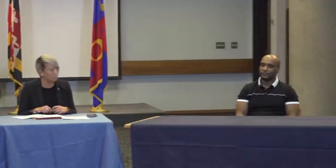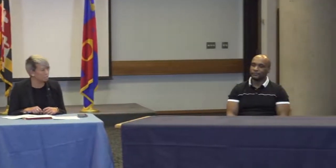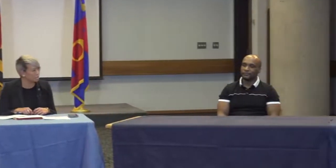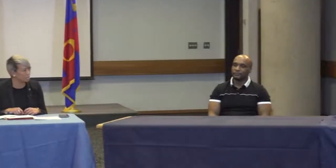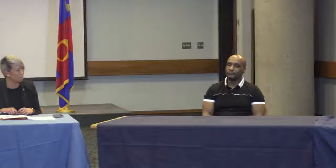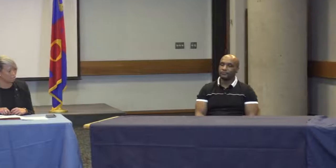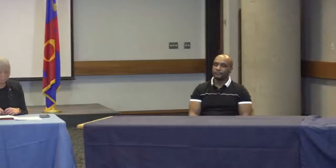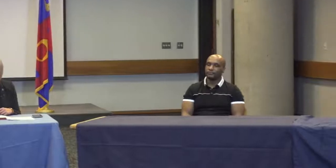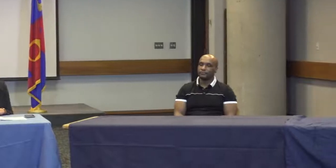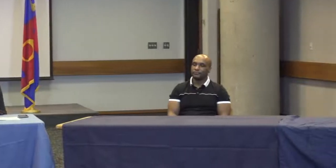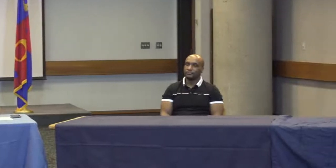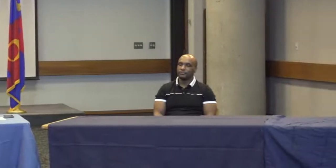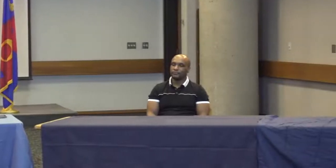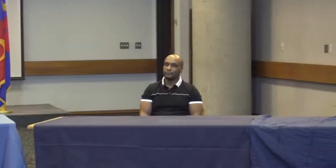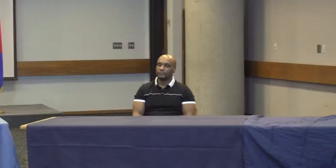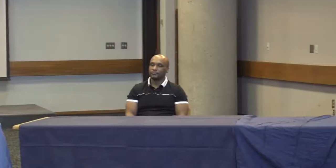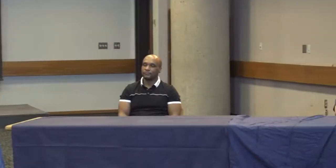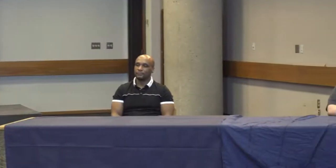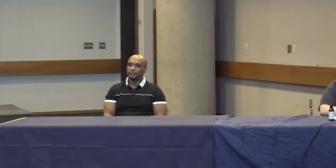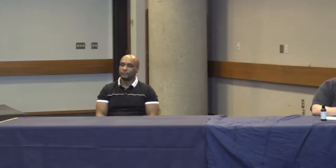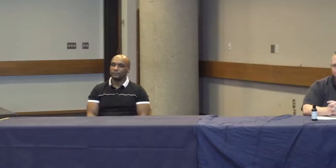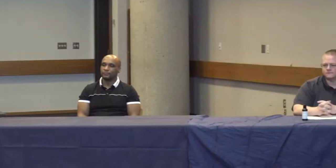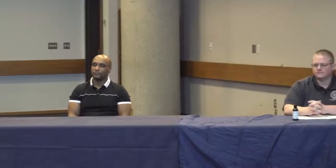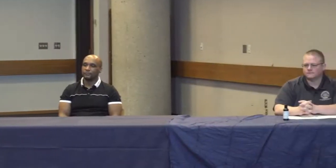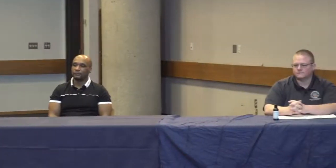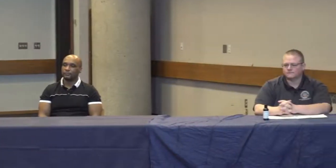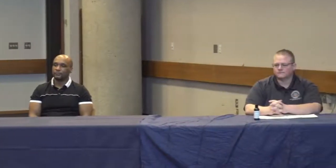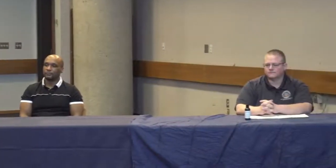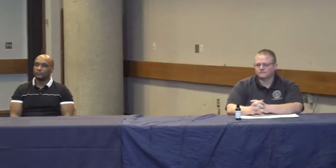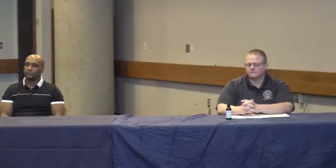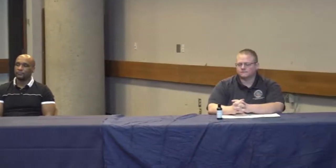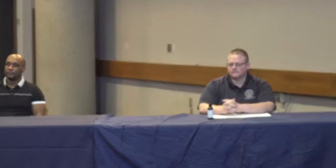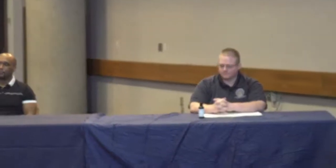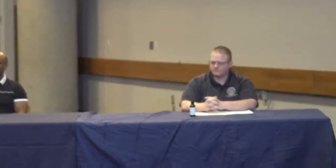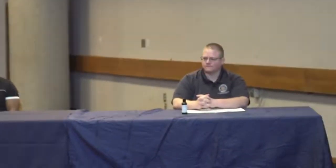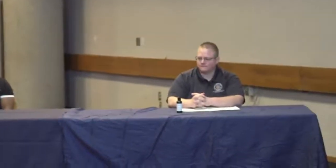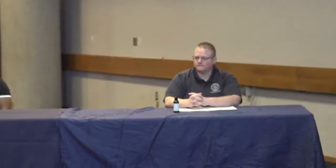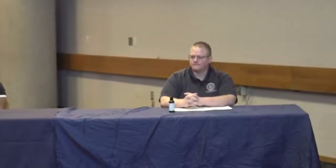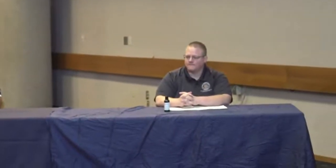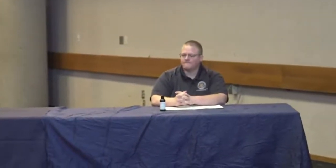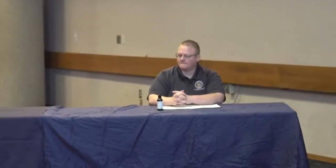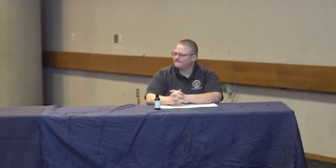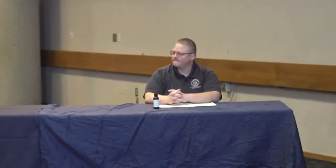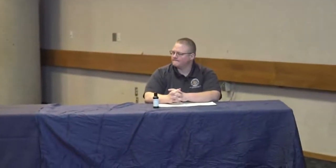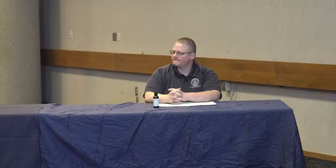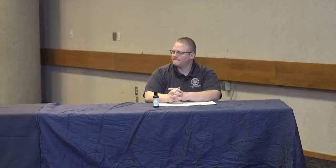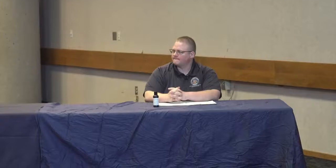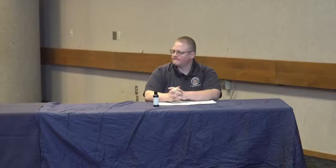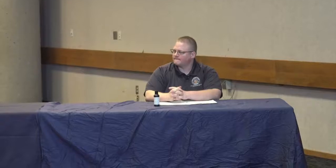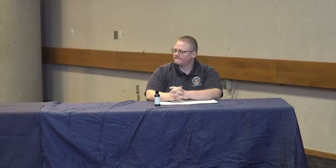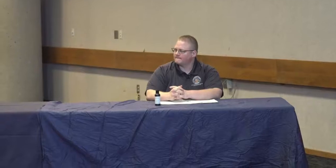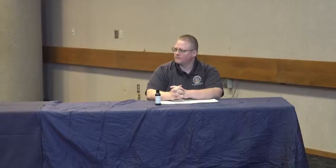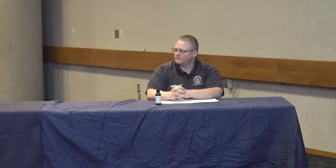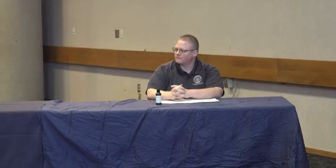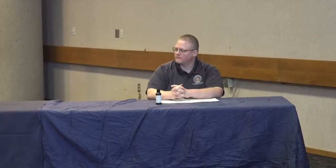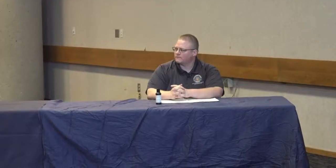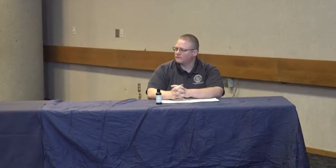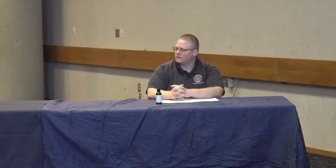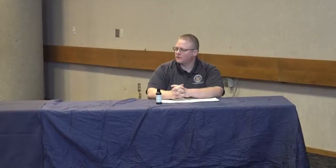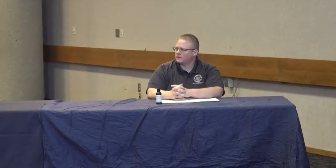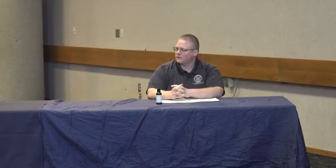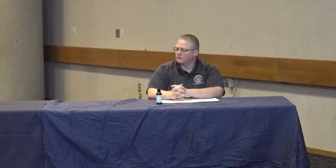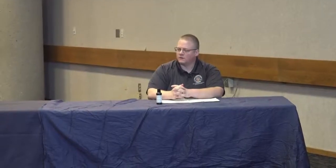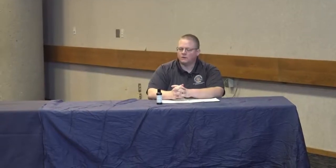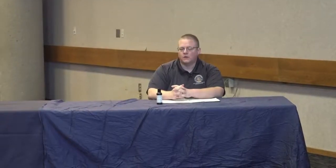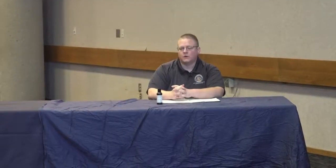of reports about public safety and first responders testing positive for COVID-19. What is the county doing to protect them and us